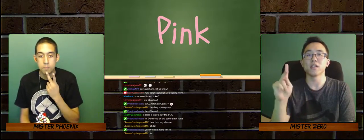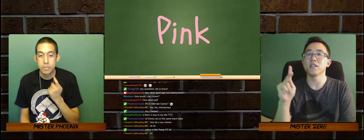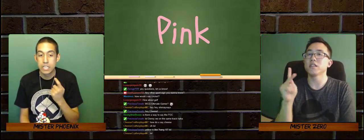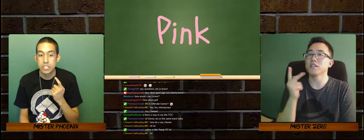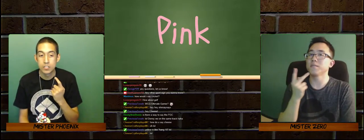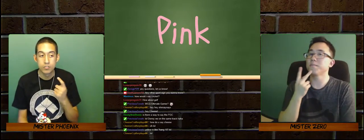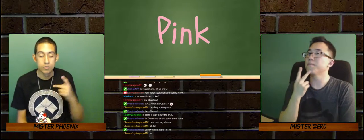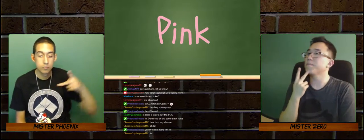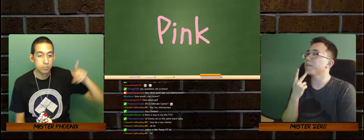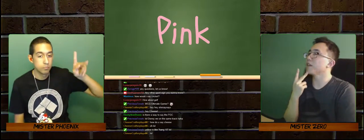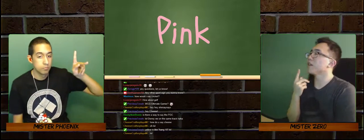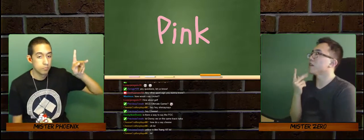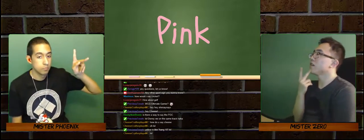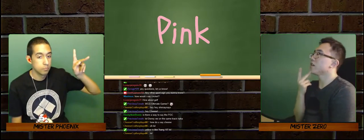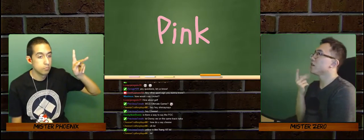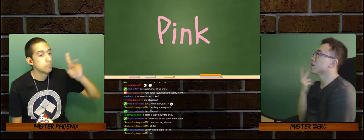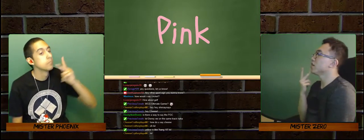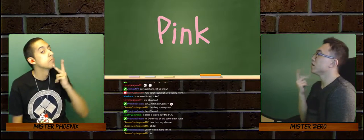pink.